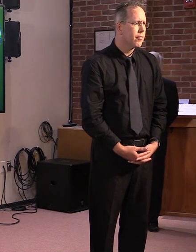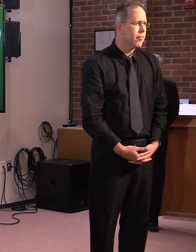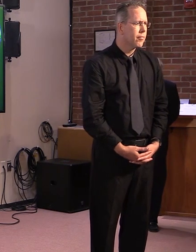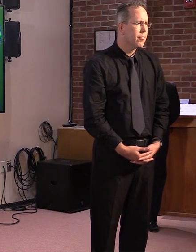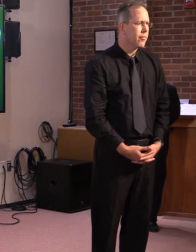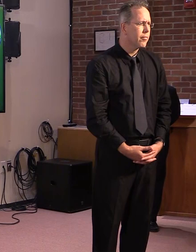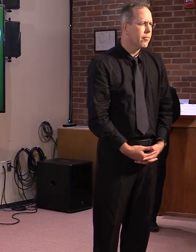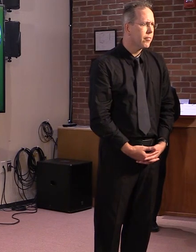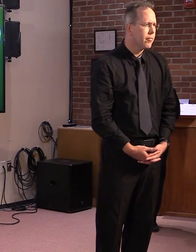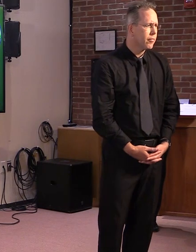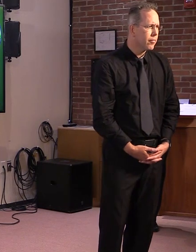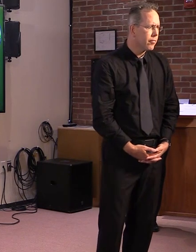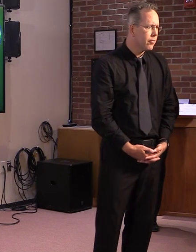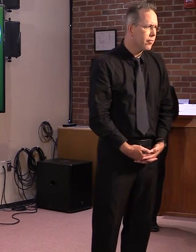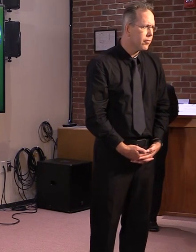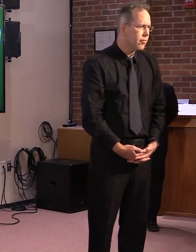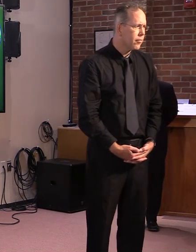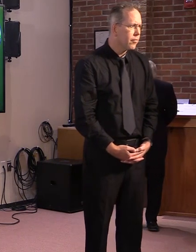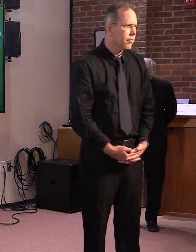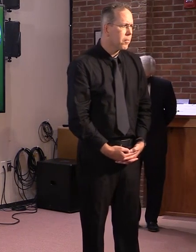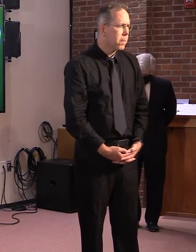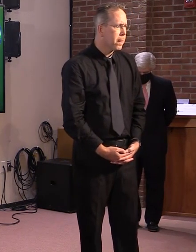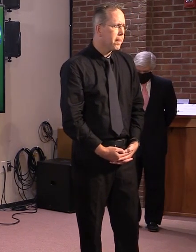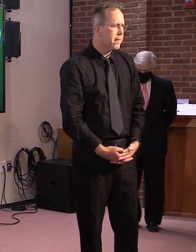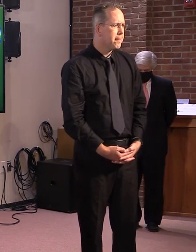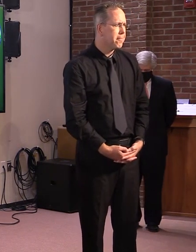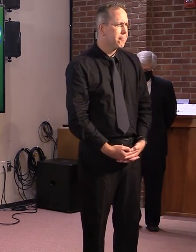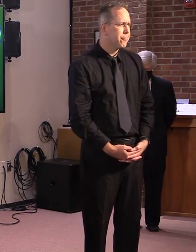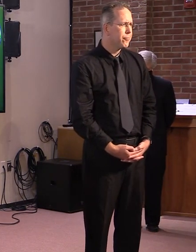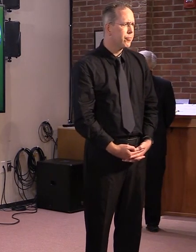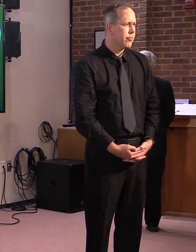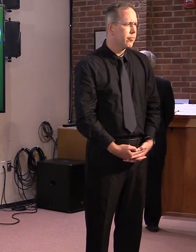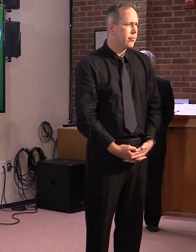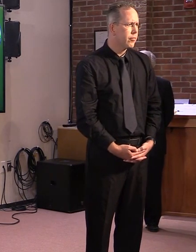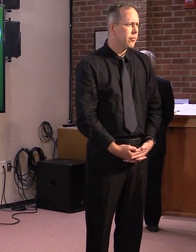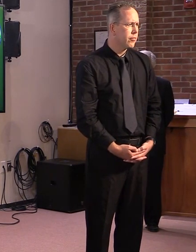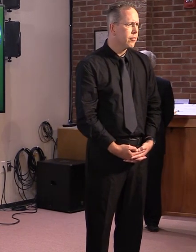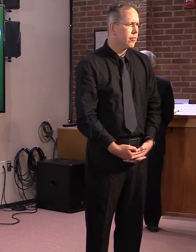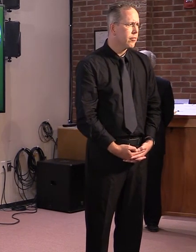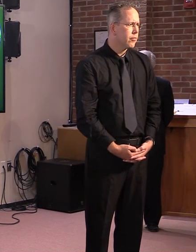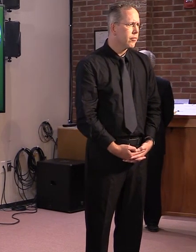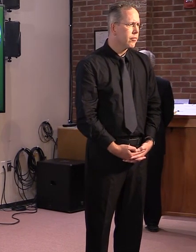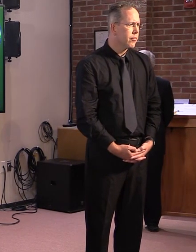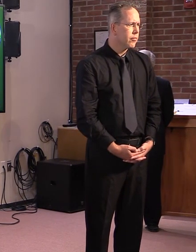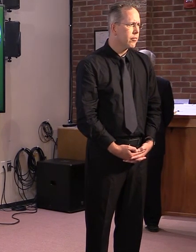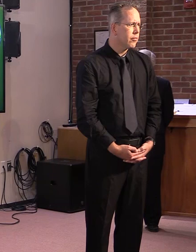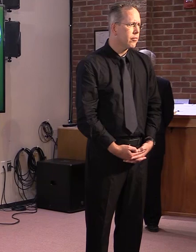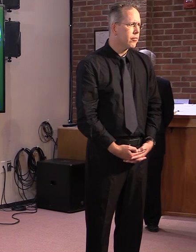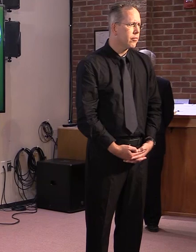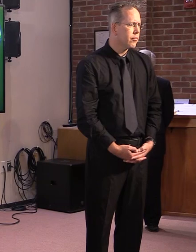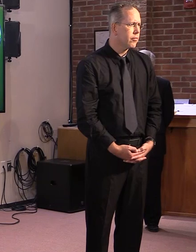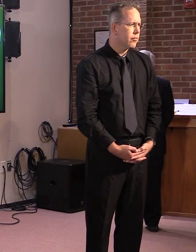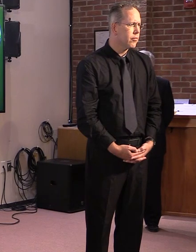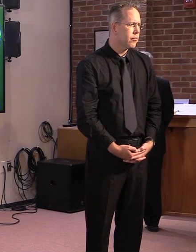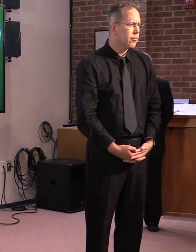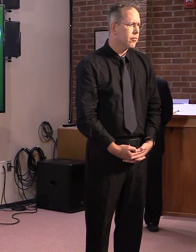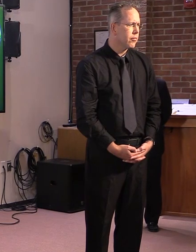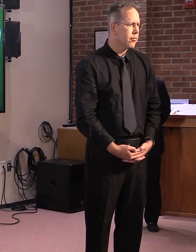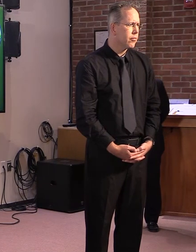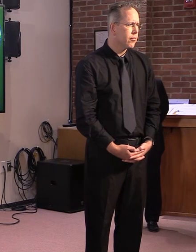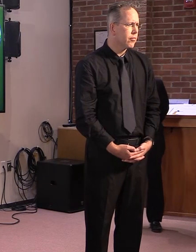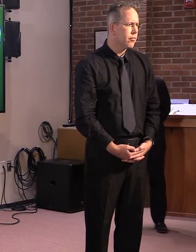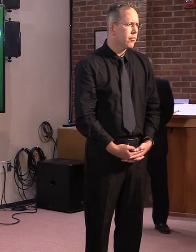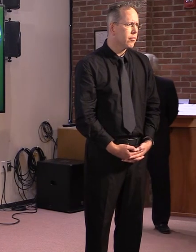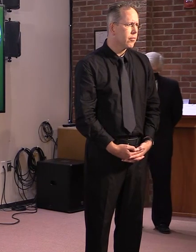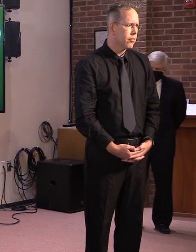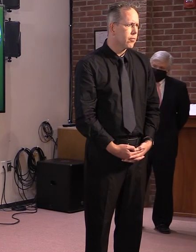growing in that case, what can you tell them about what their expectations might be in, another